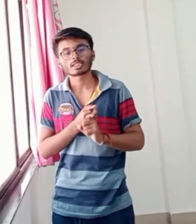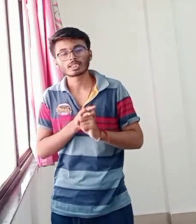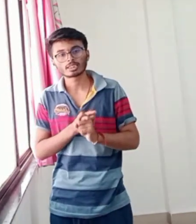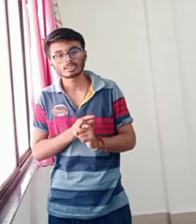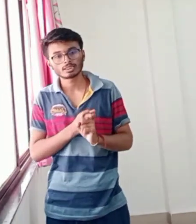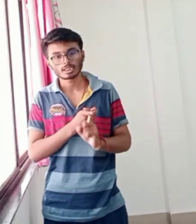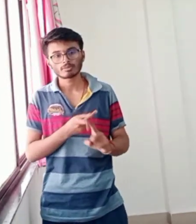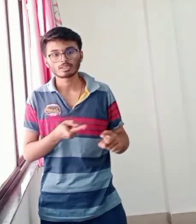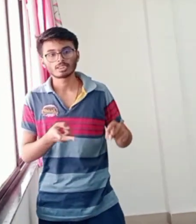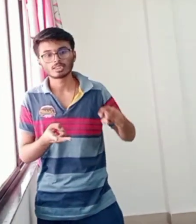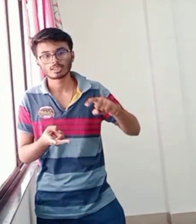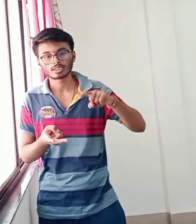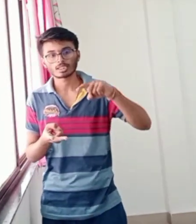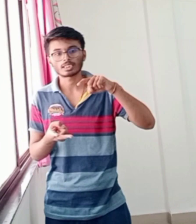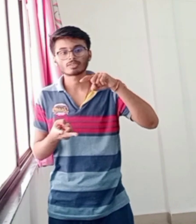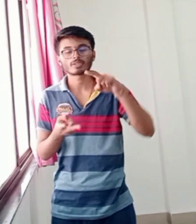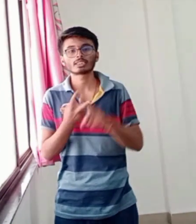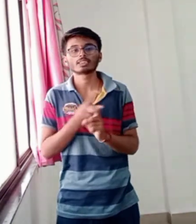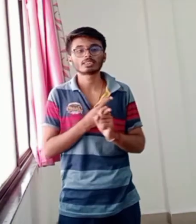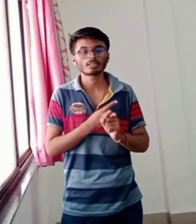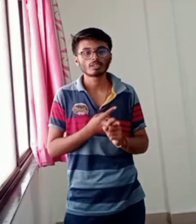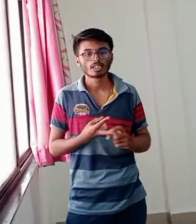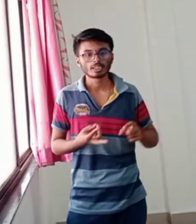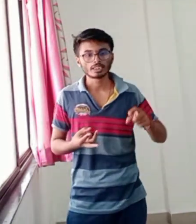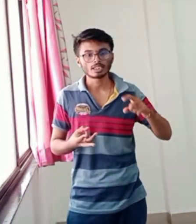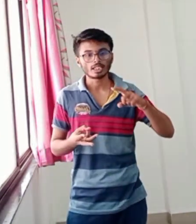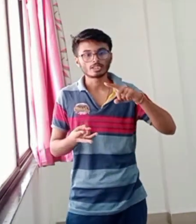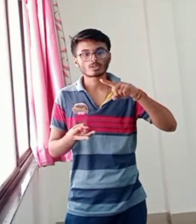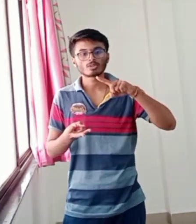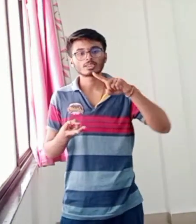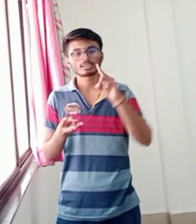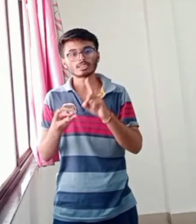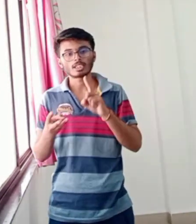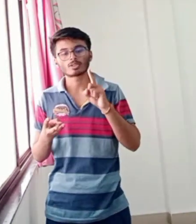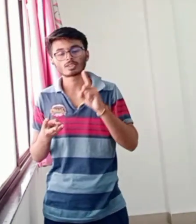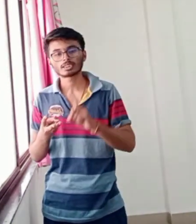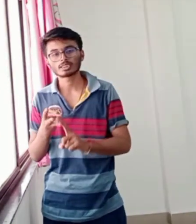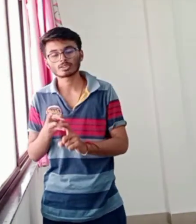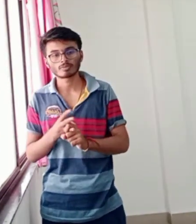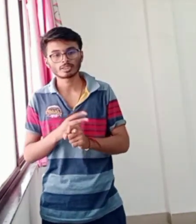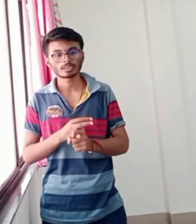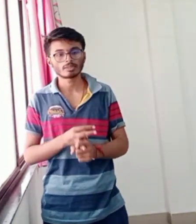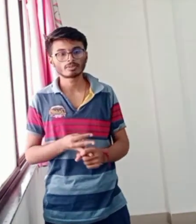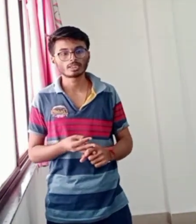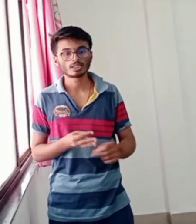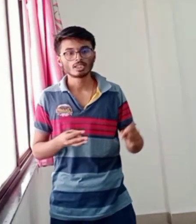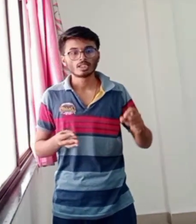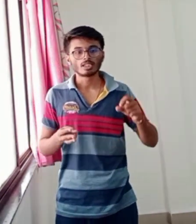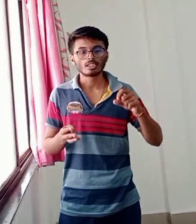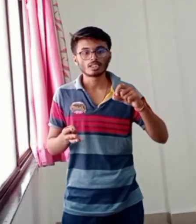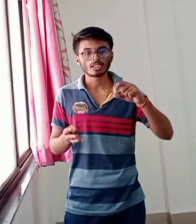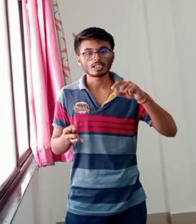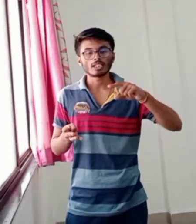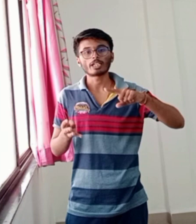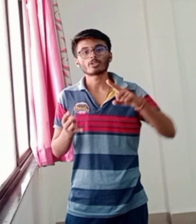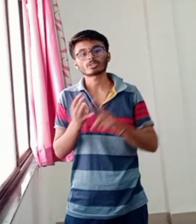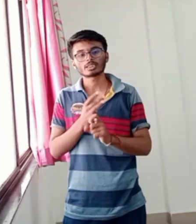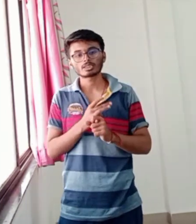oxidoreductase enzyme, then transferase enzyme, then hydrolysis enzyme, then lysis,